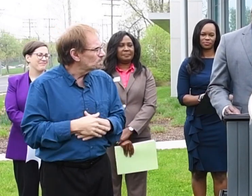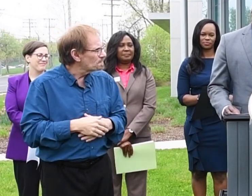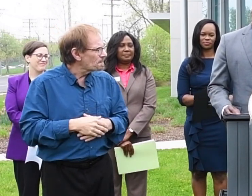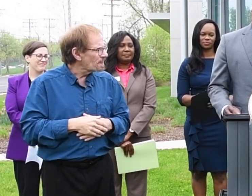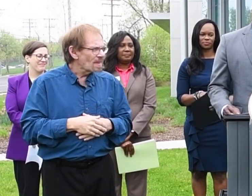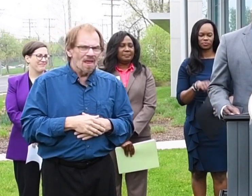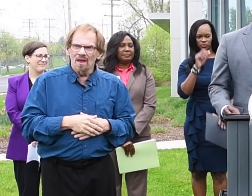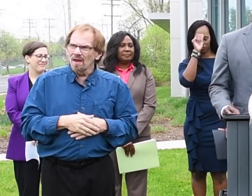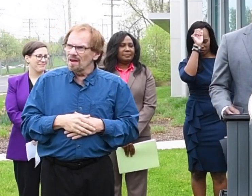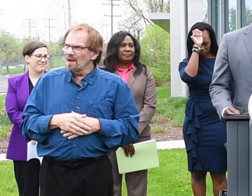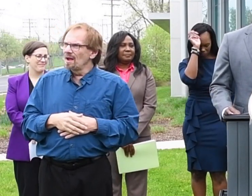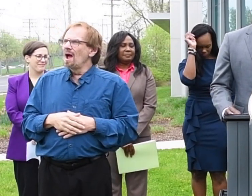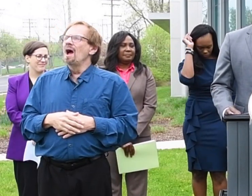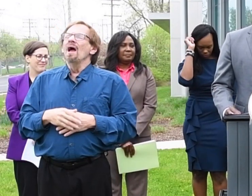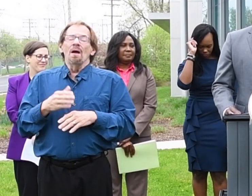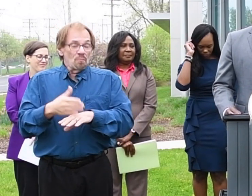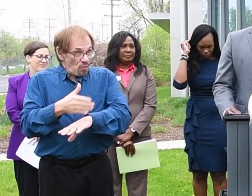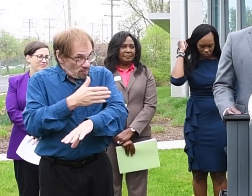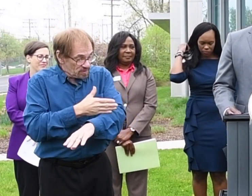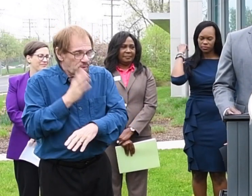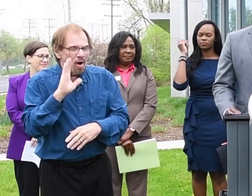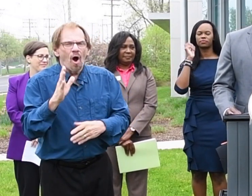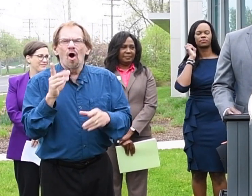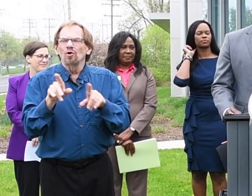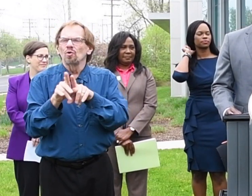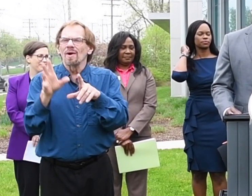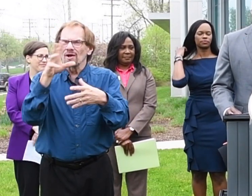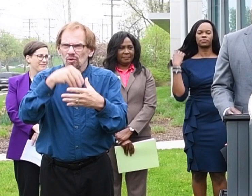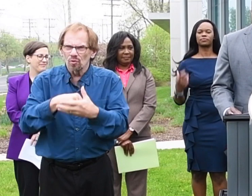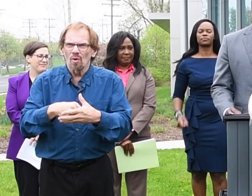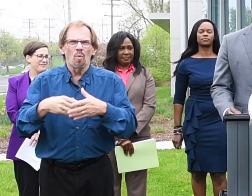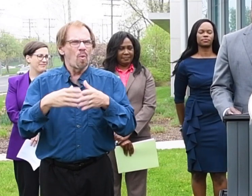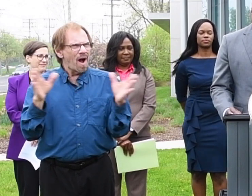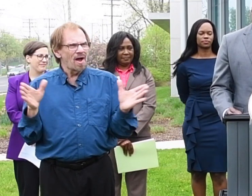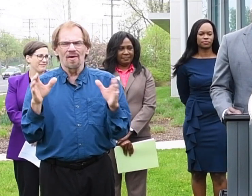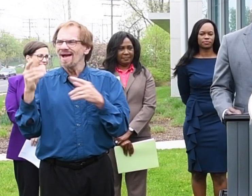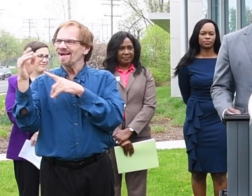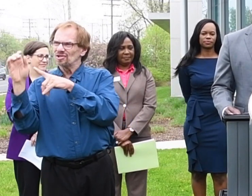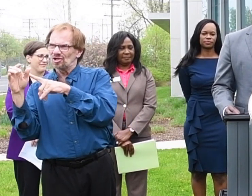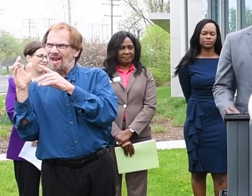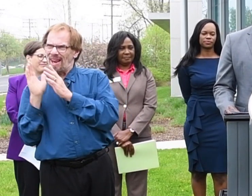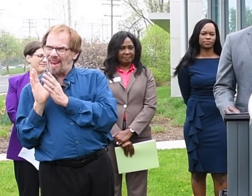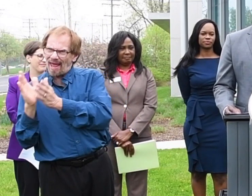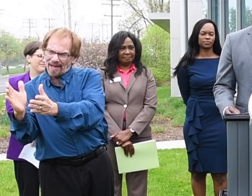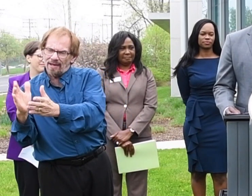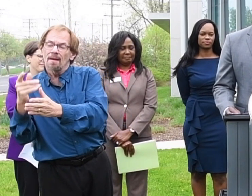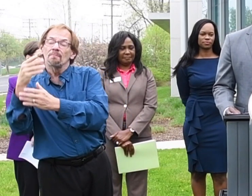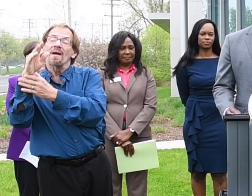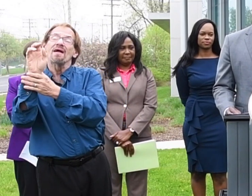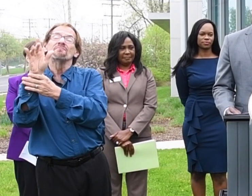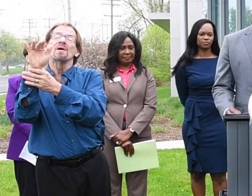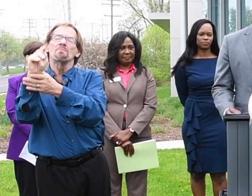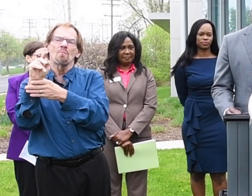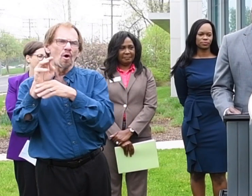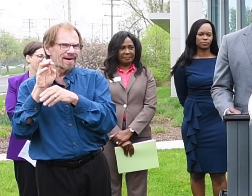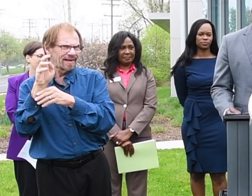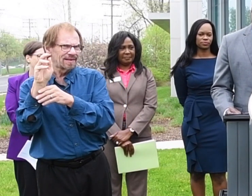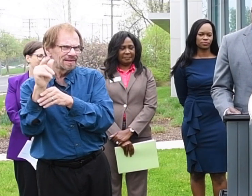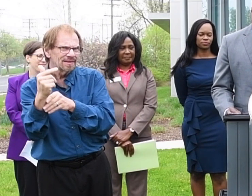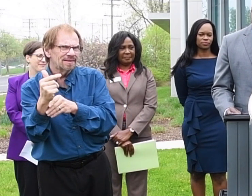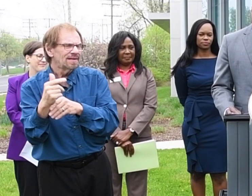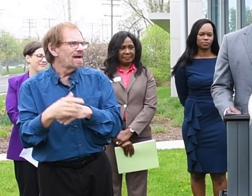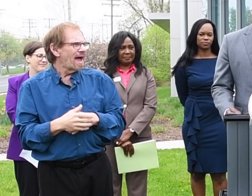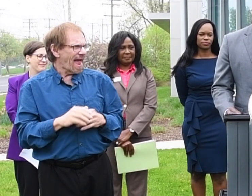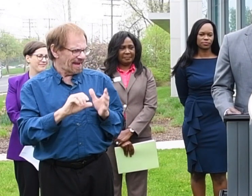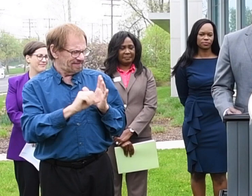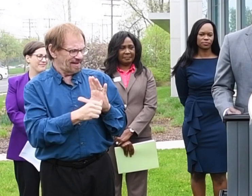Improvements will also include, but not be limited to, a wider edge lane, pavement markings, refreshing the existing double yellow pavement